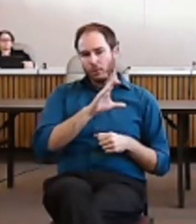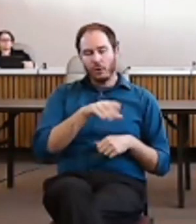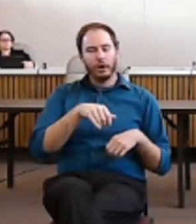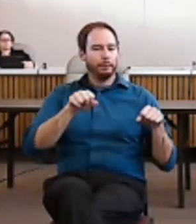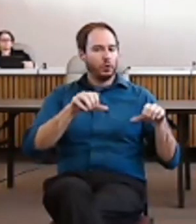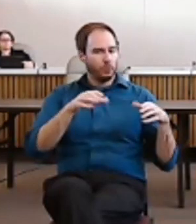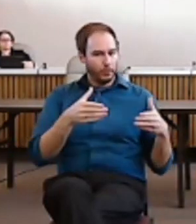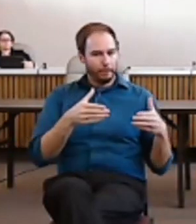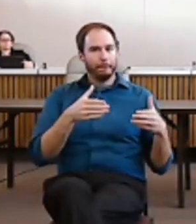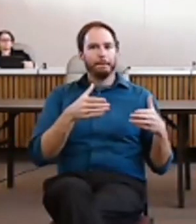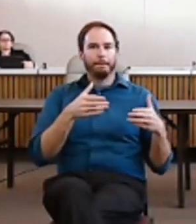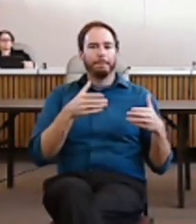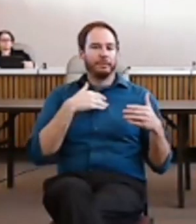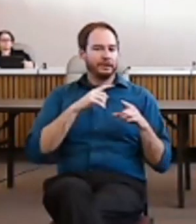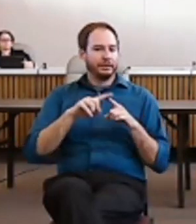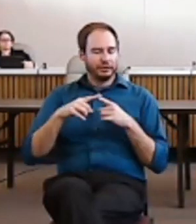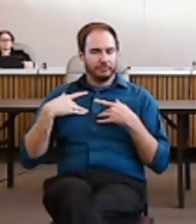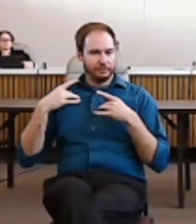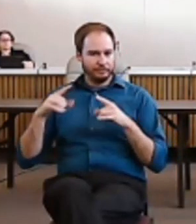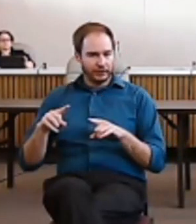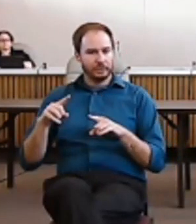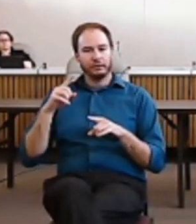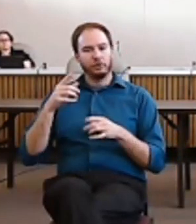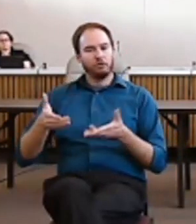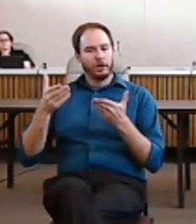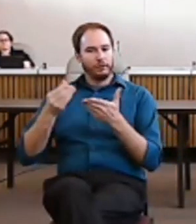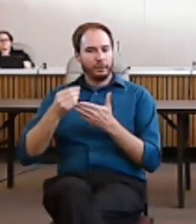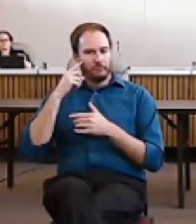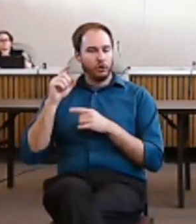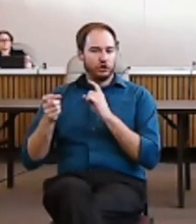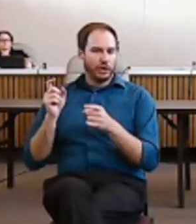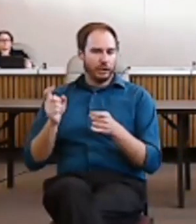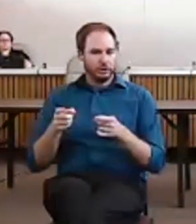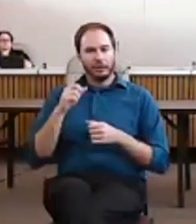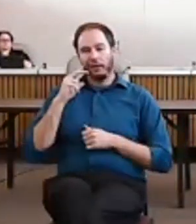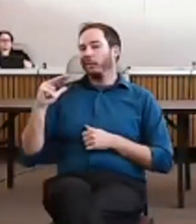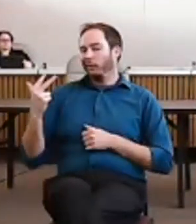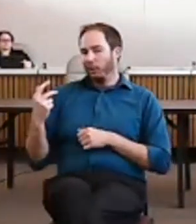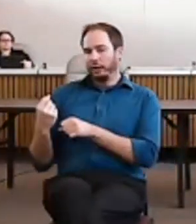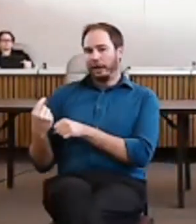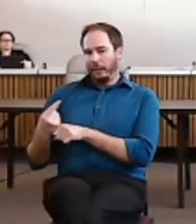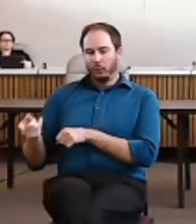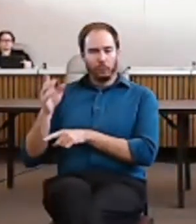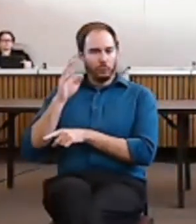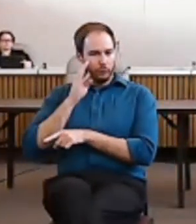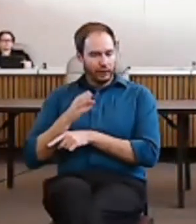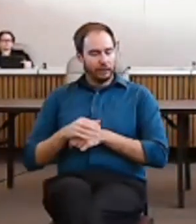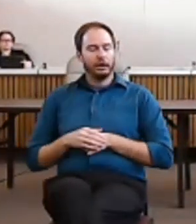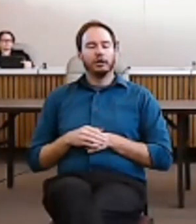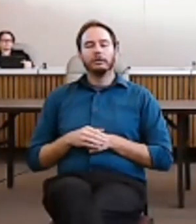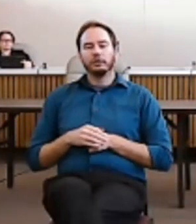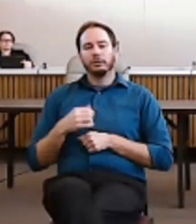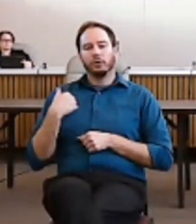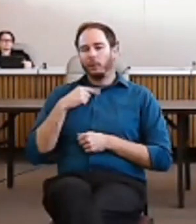that have events to raise funds for charity. And this is their third annual one that they're having. And